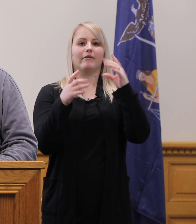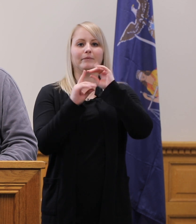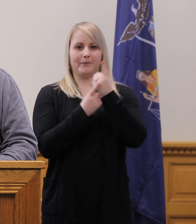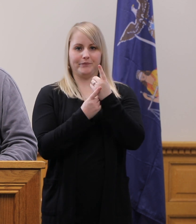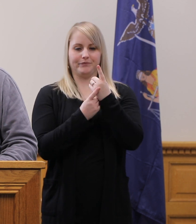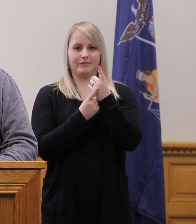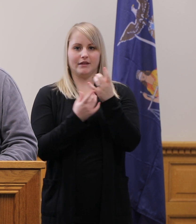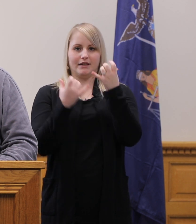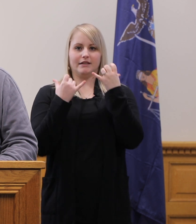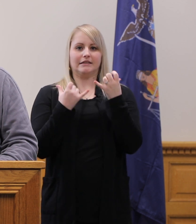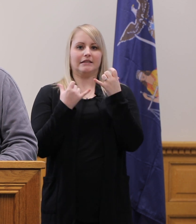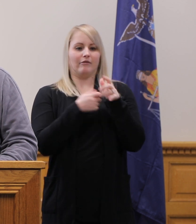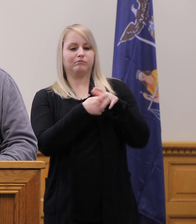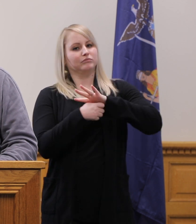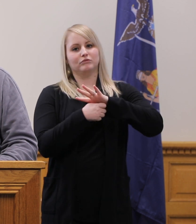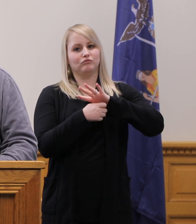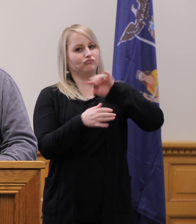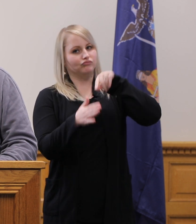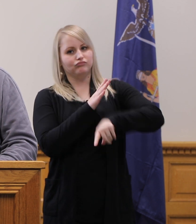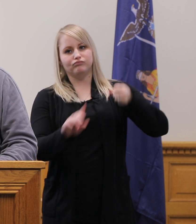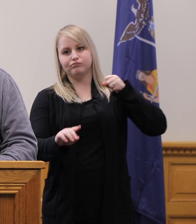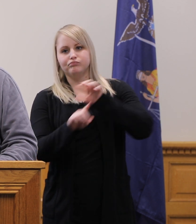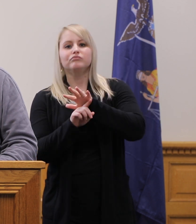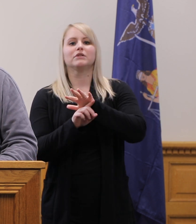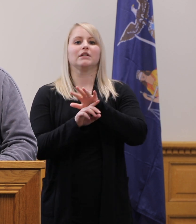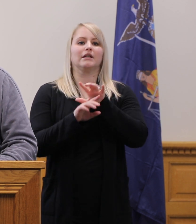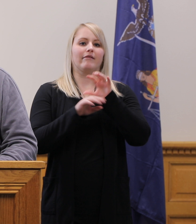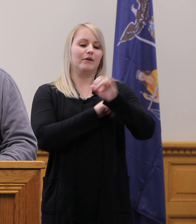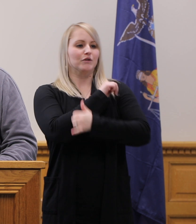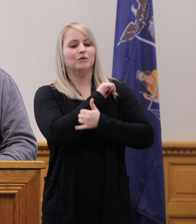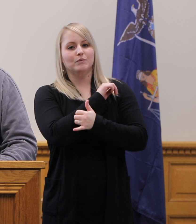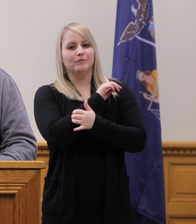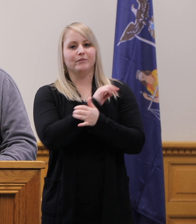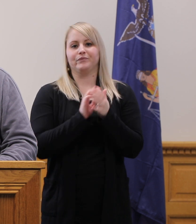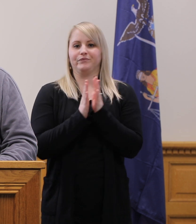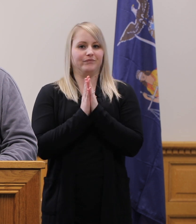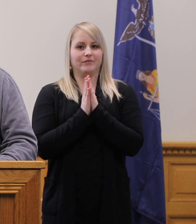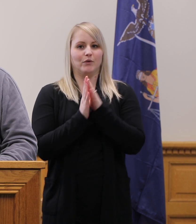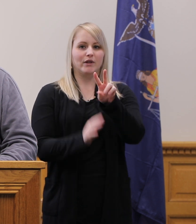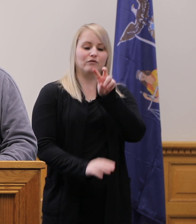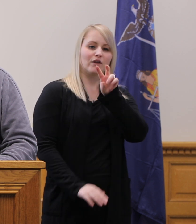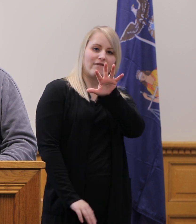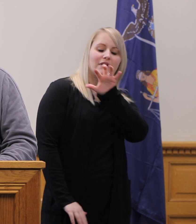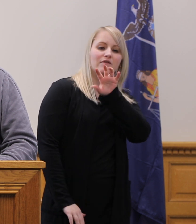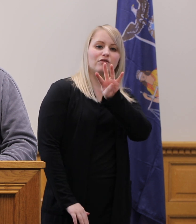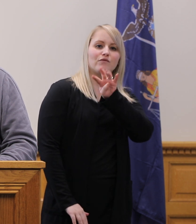Oswego County community. Today, we have 544 active cases and more